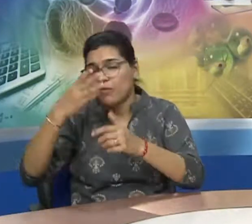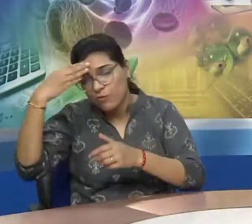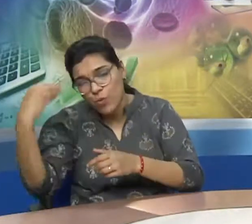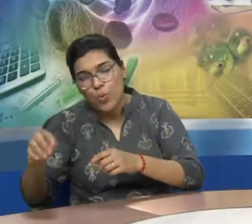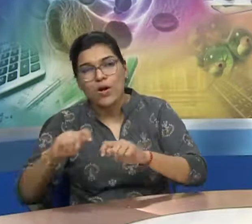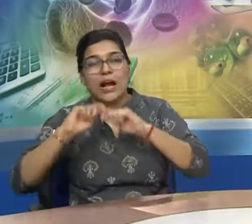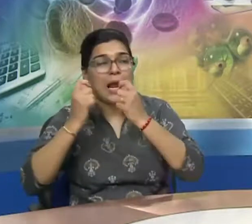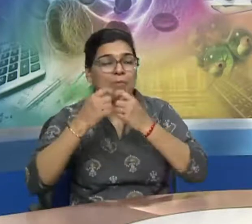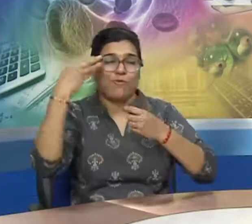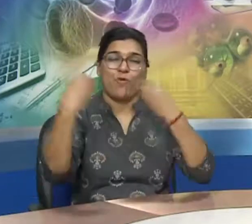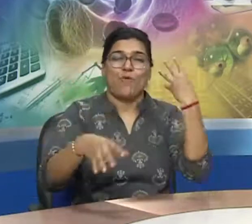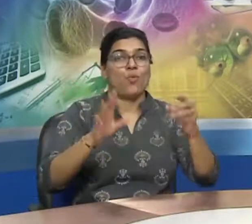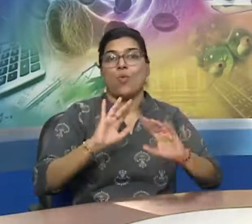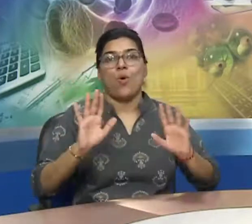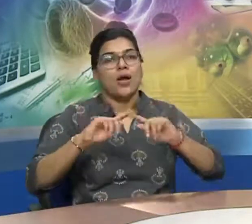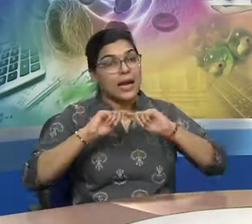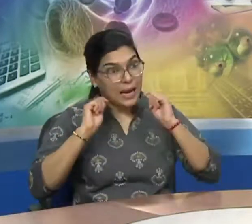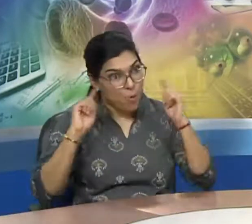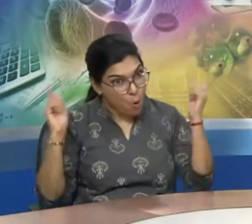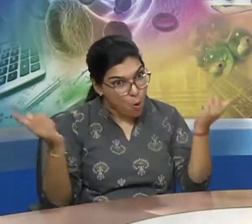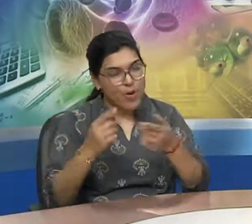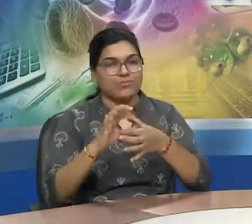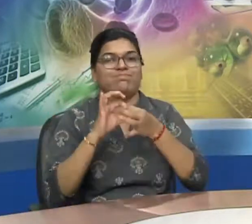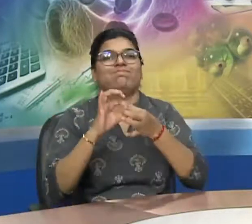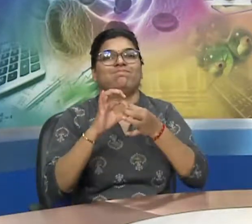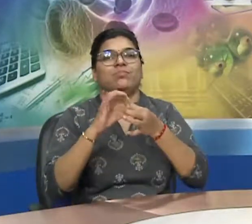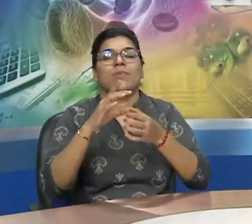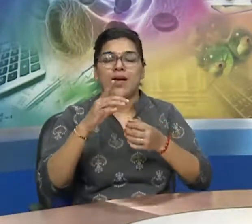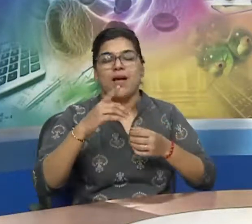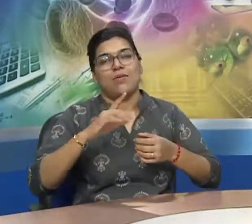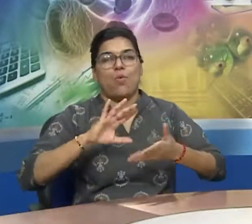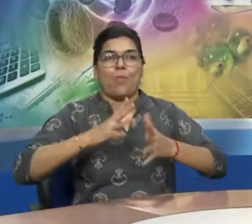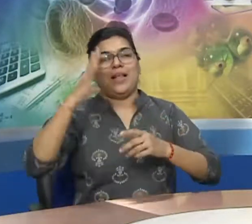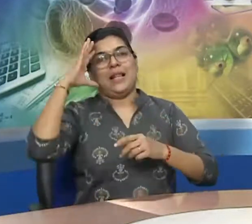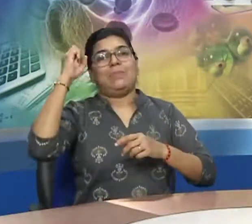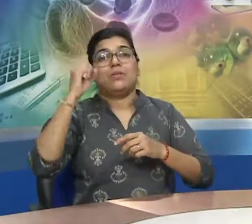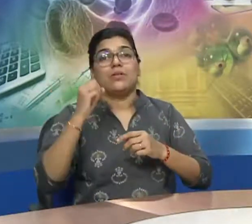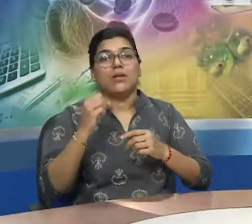should keep everyone reminded that we